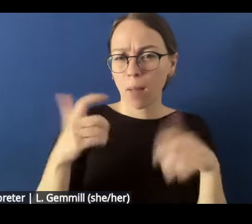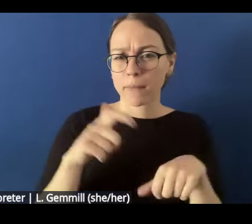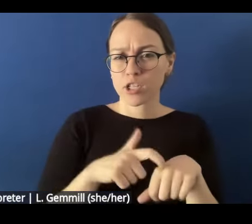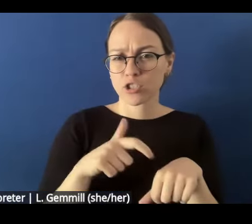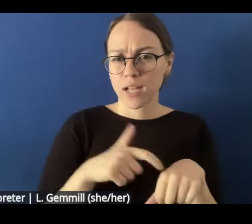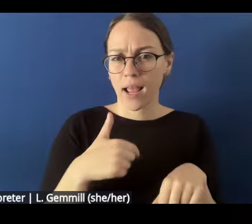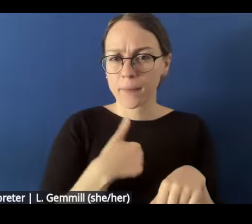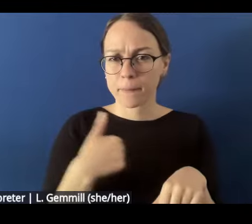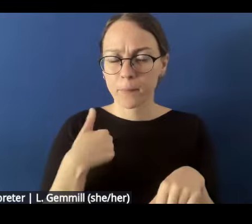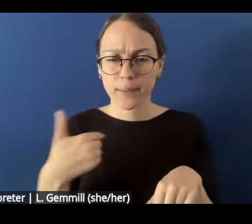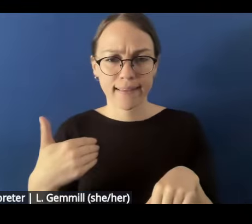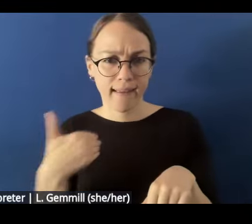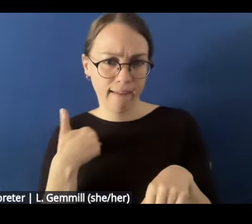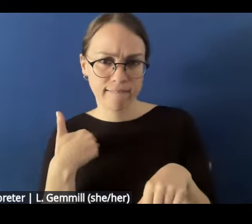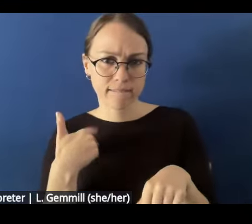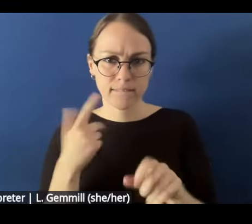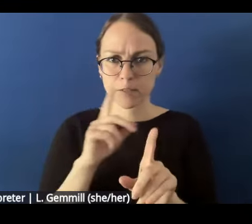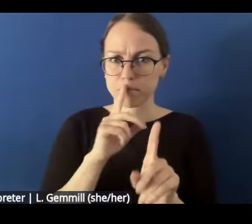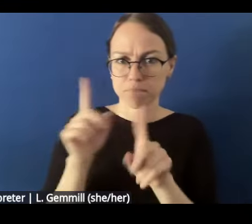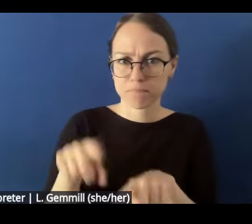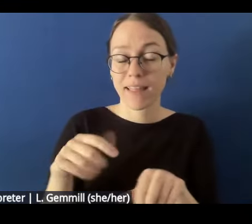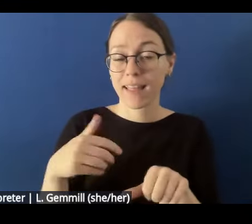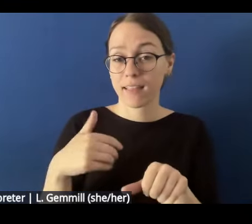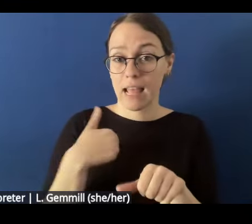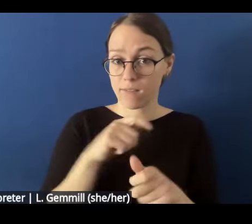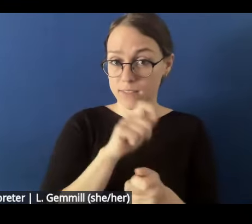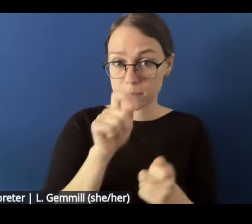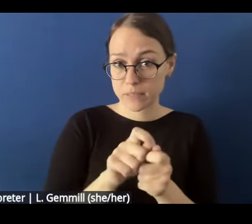time, or does it depend on